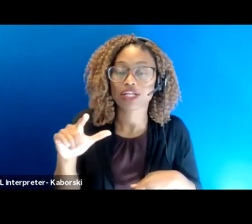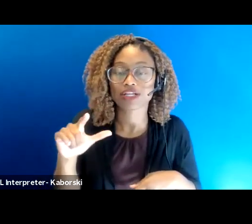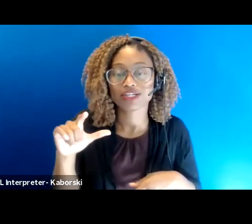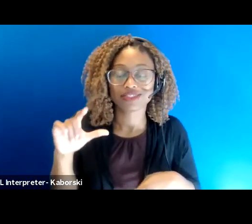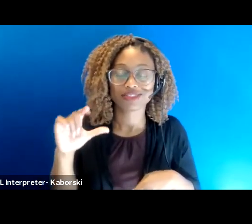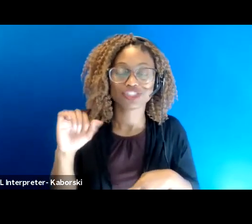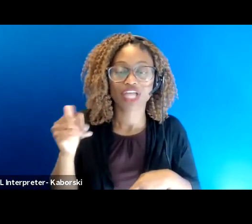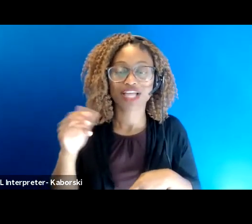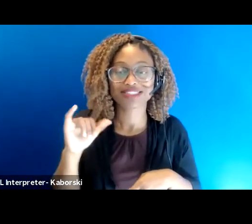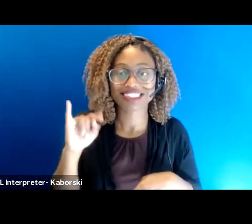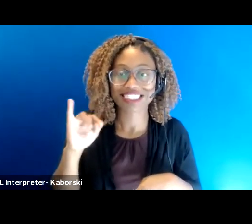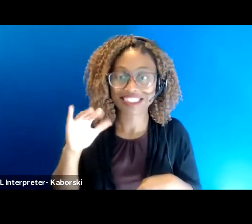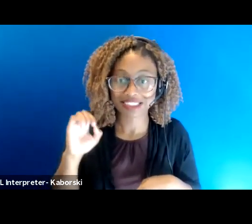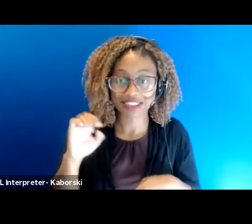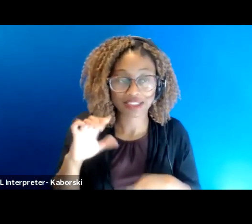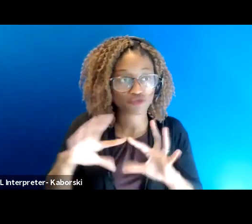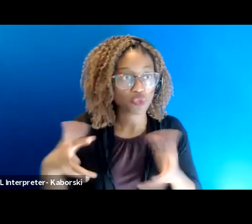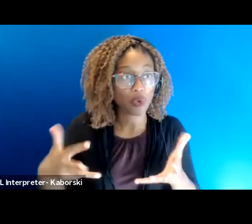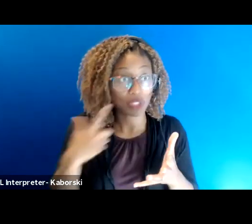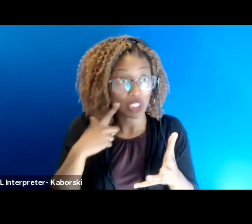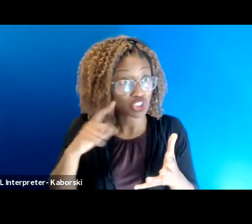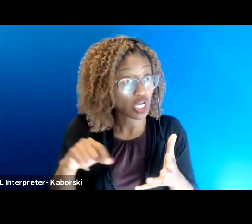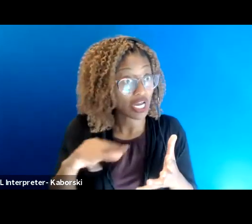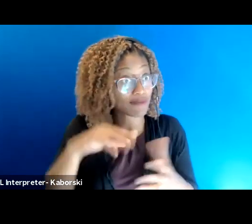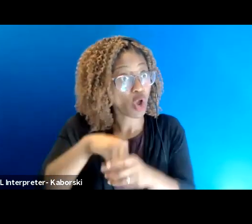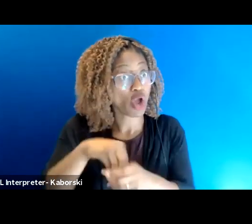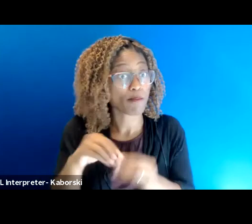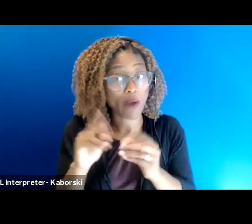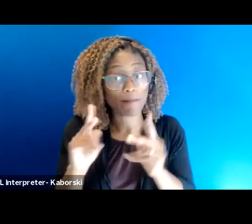as people of all